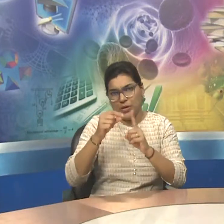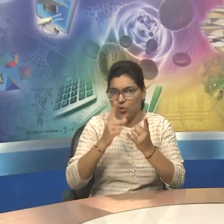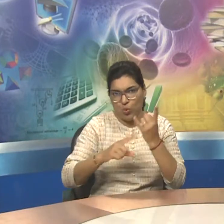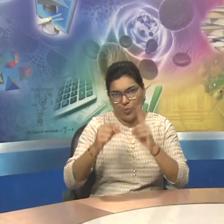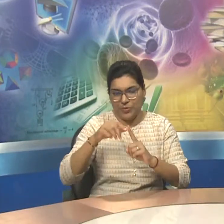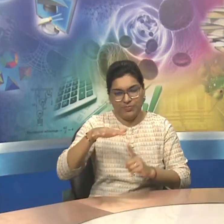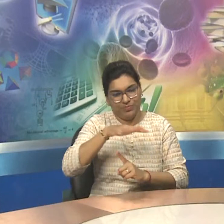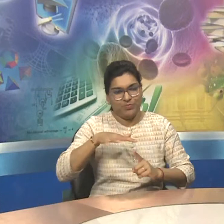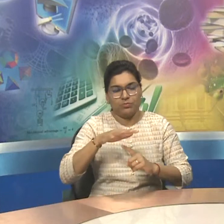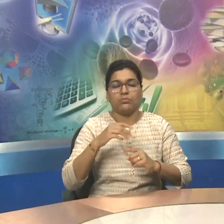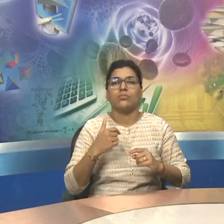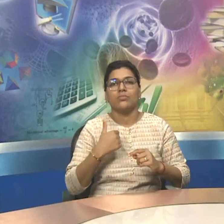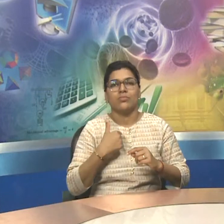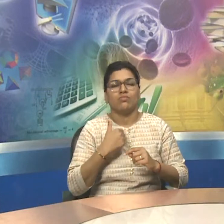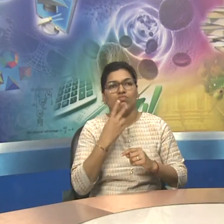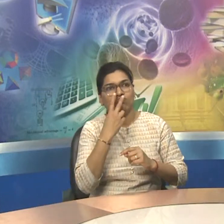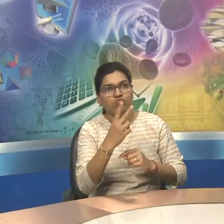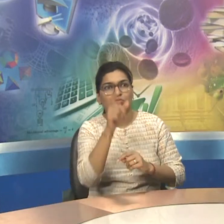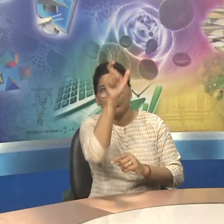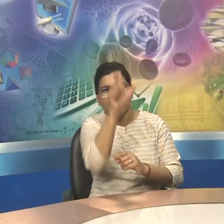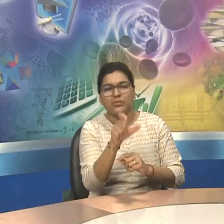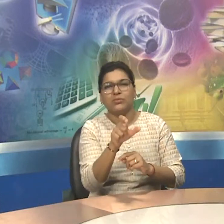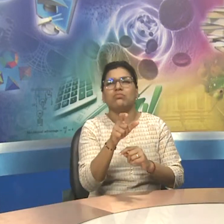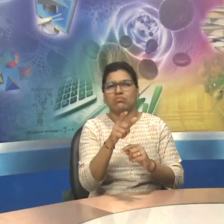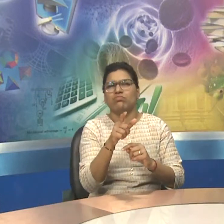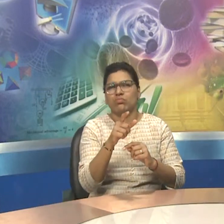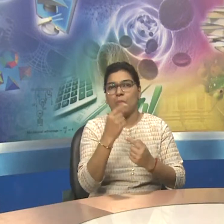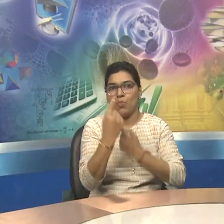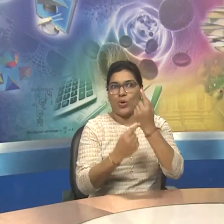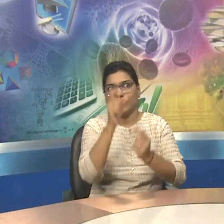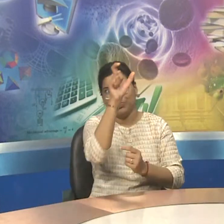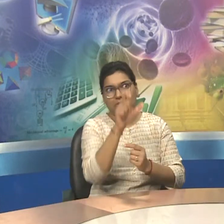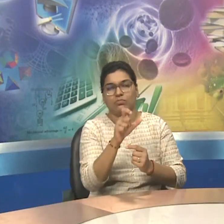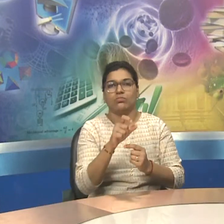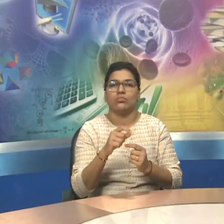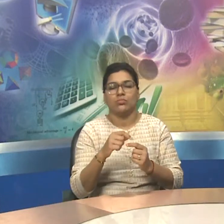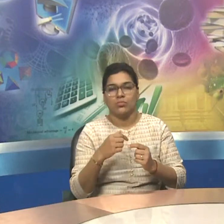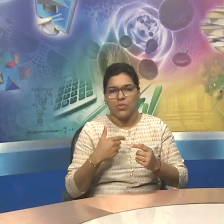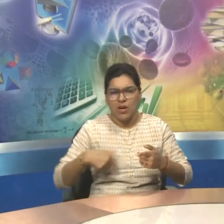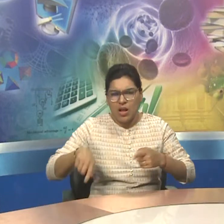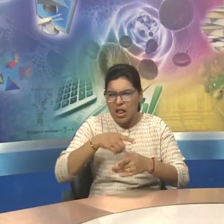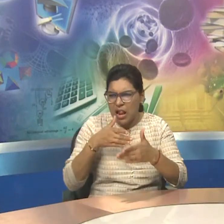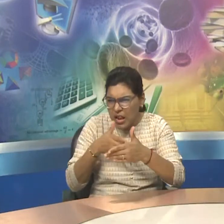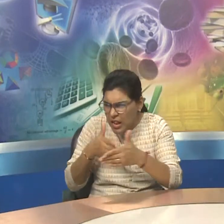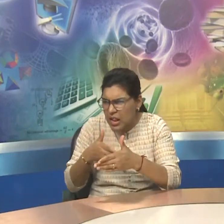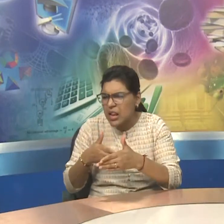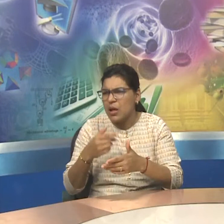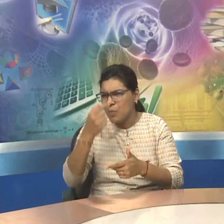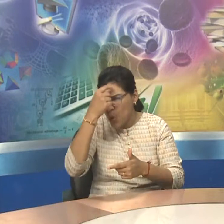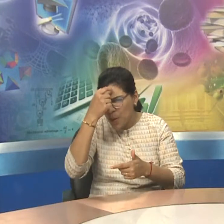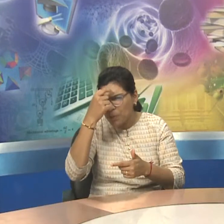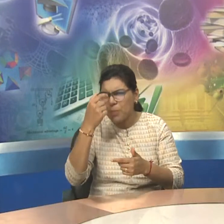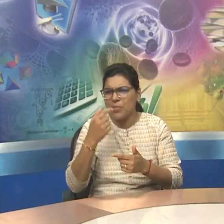and right to contest election. For example, I am living in a UP